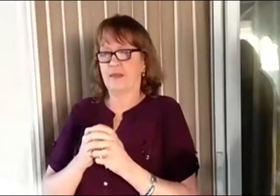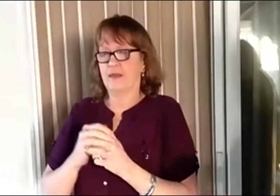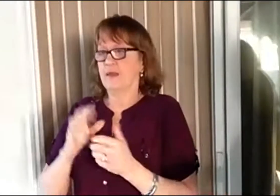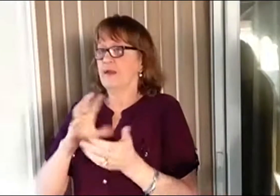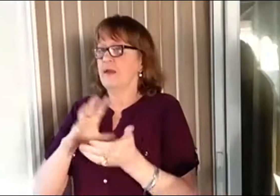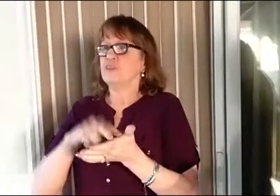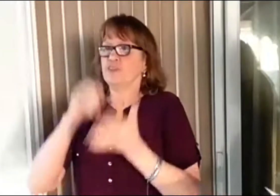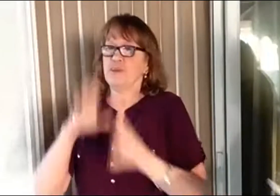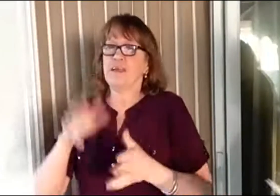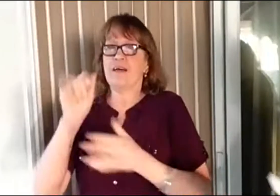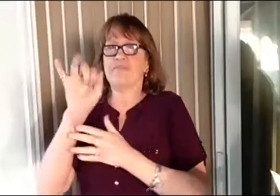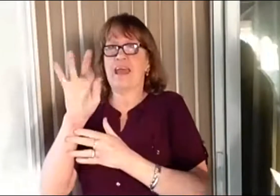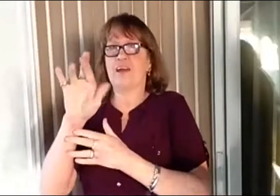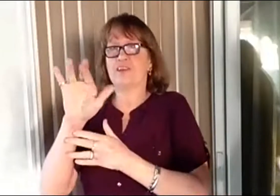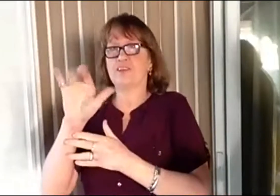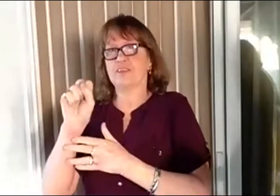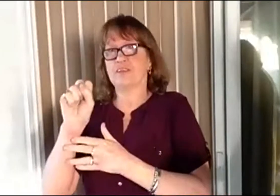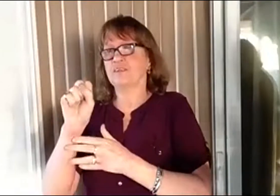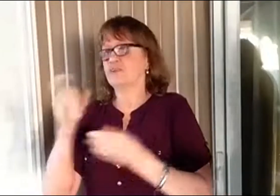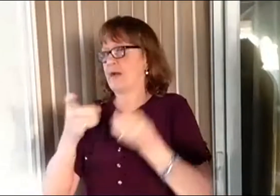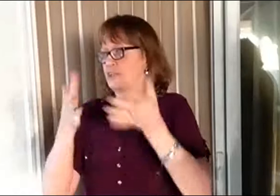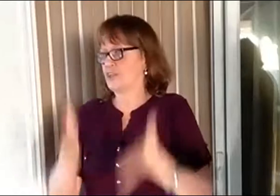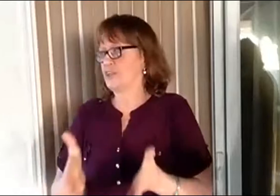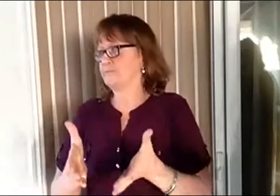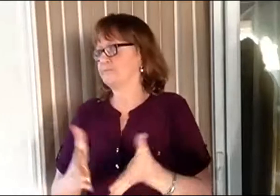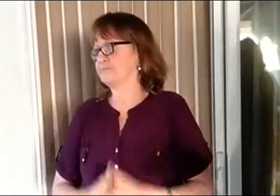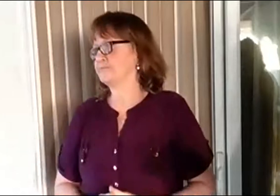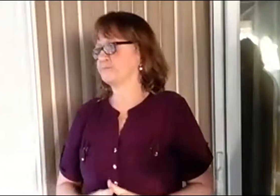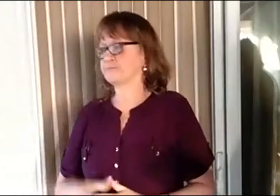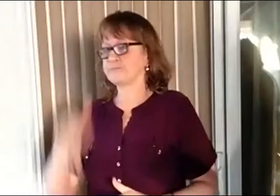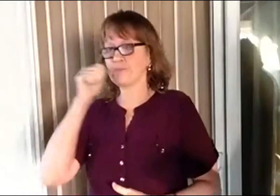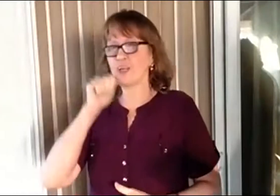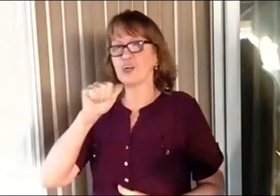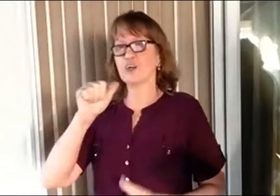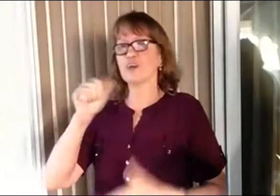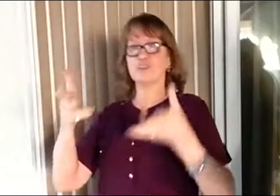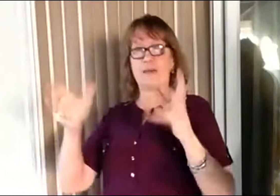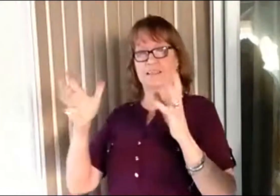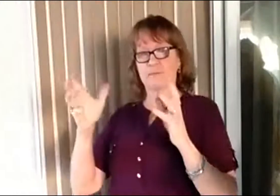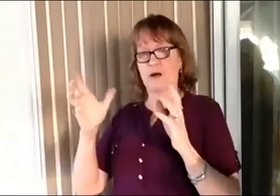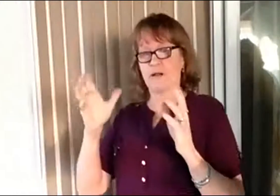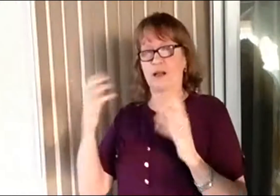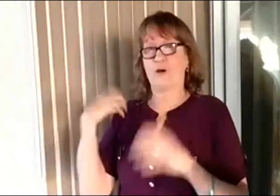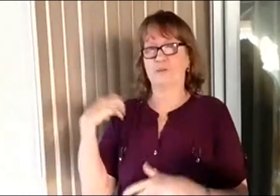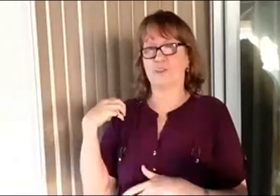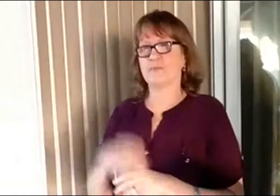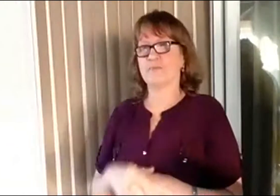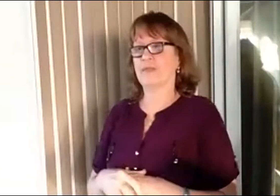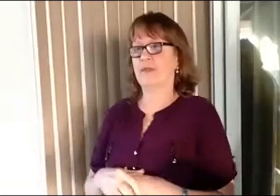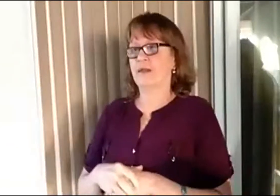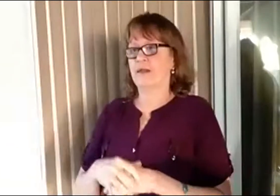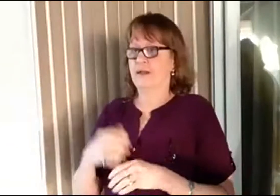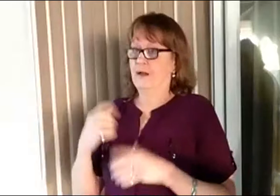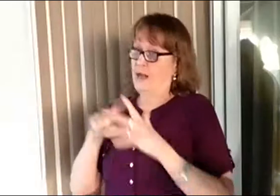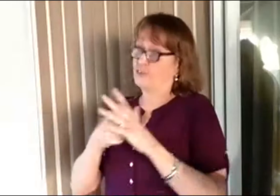affairs director. Student affairs director, Girls basketball coach. girls basketball coach. Started that